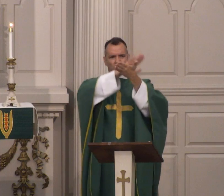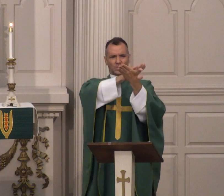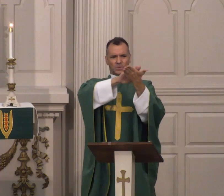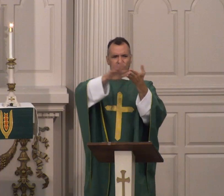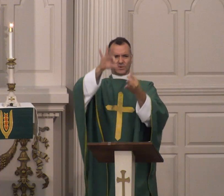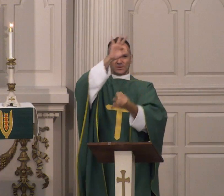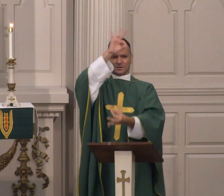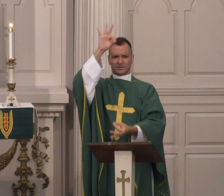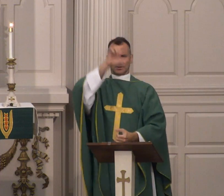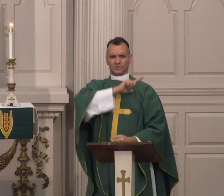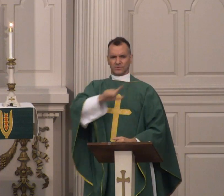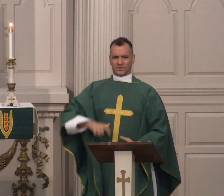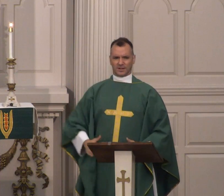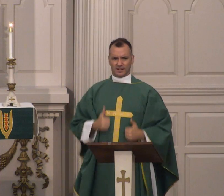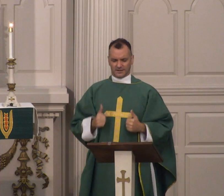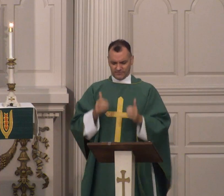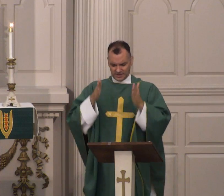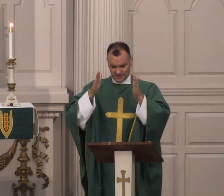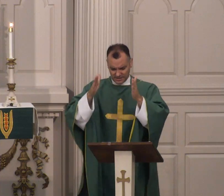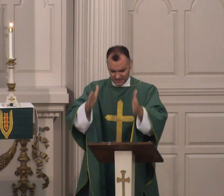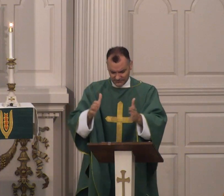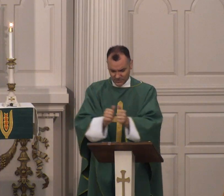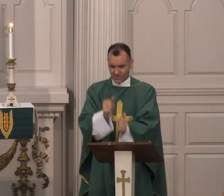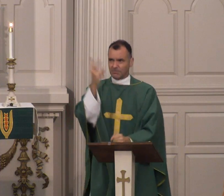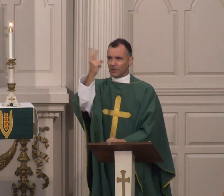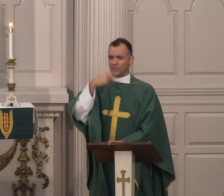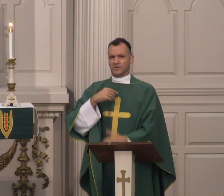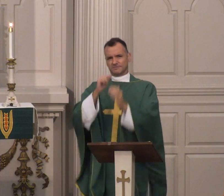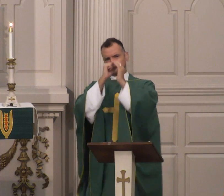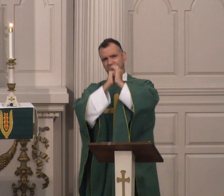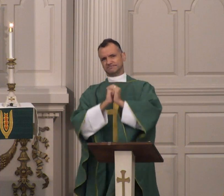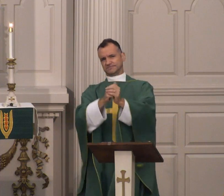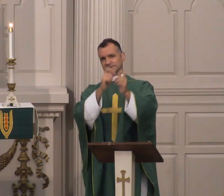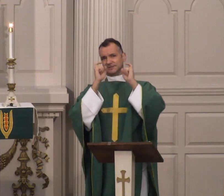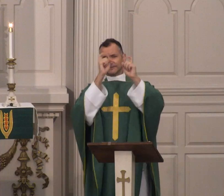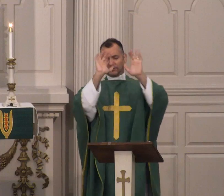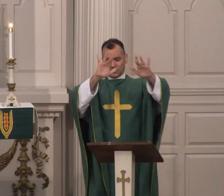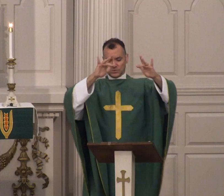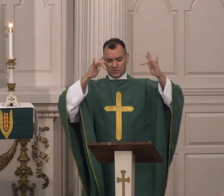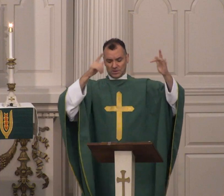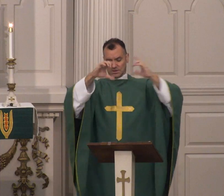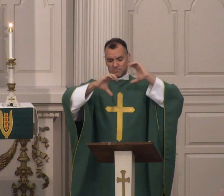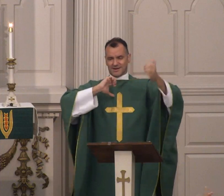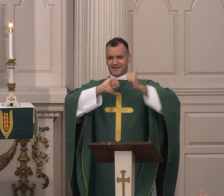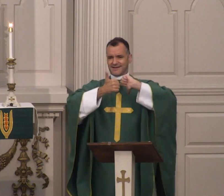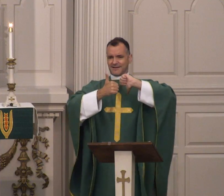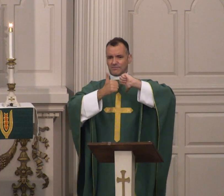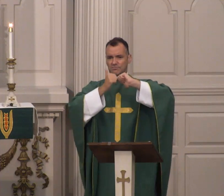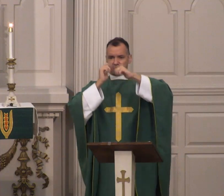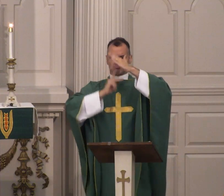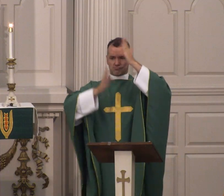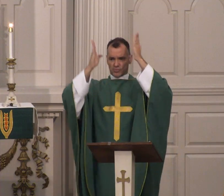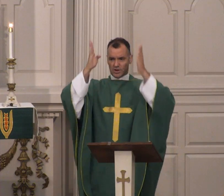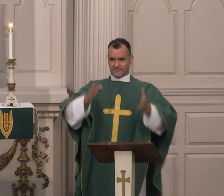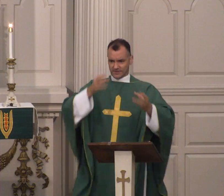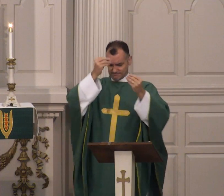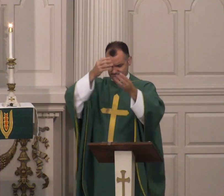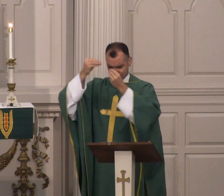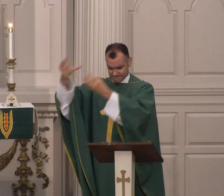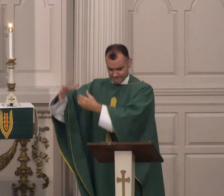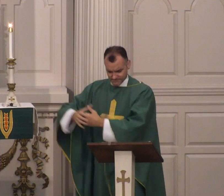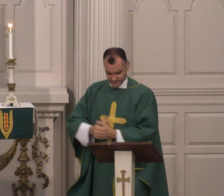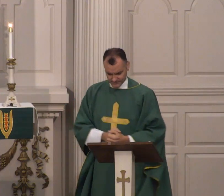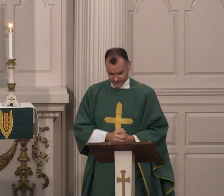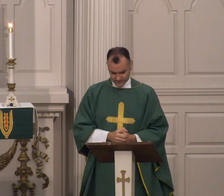the prophets. I believe in one holy, Catholic, and apostolic church. I confess one baptism for the forgiveness